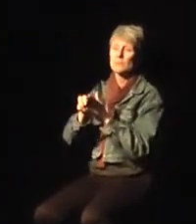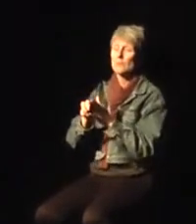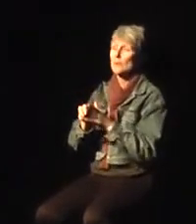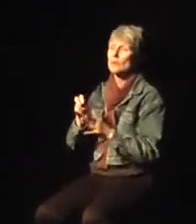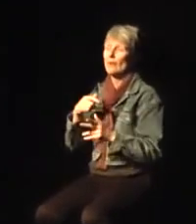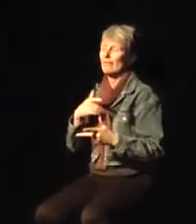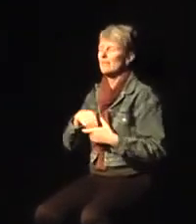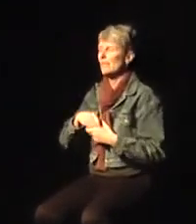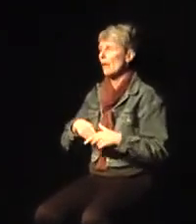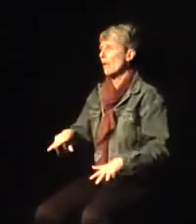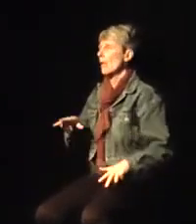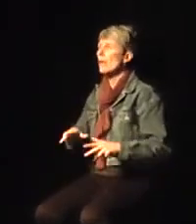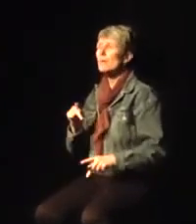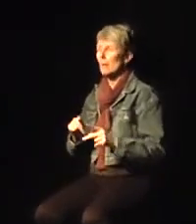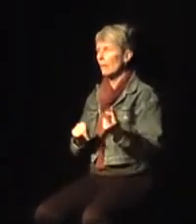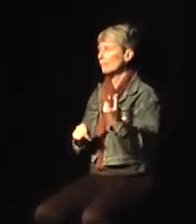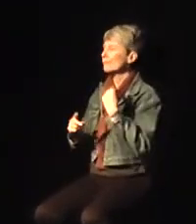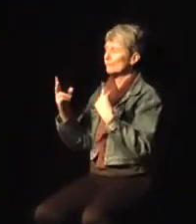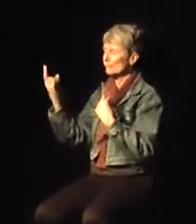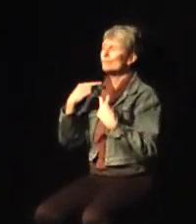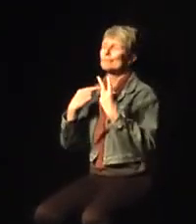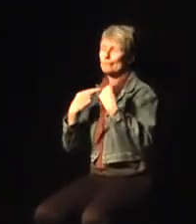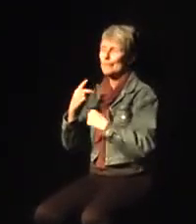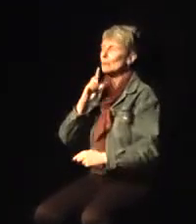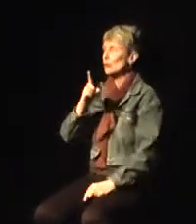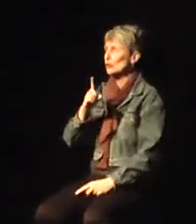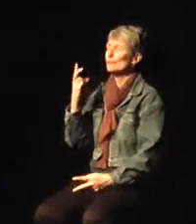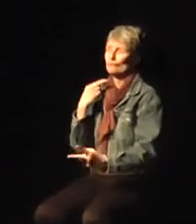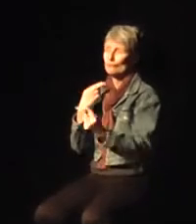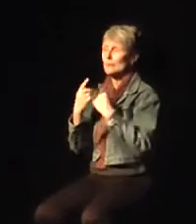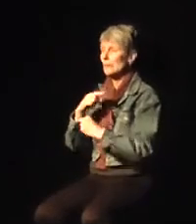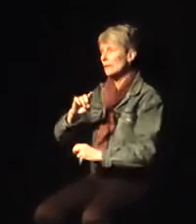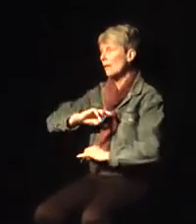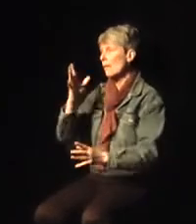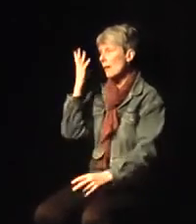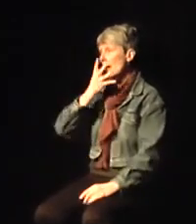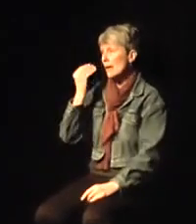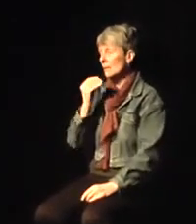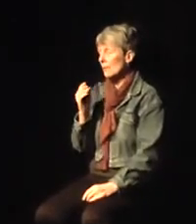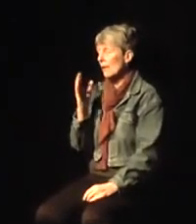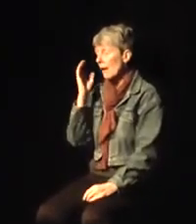that awkwardness. People do look at me, I'm certain, not just because I'm devastatingly handsome.